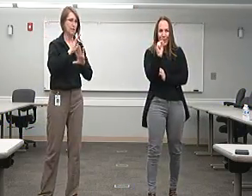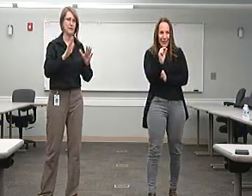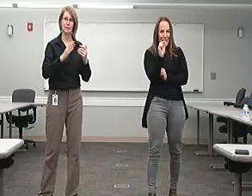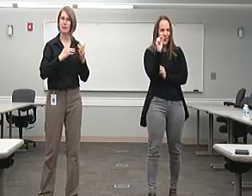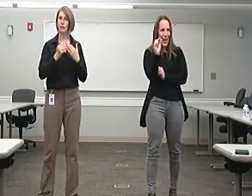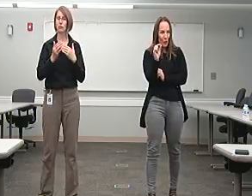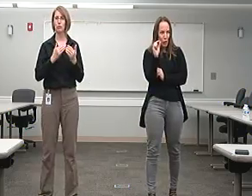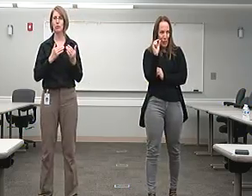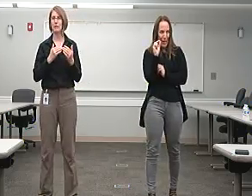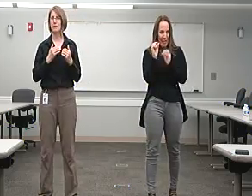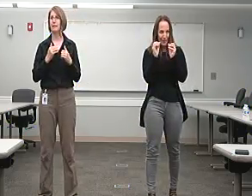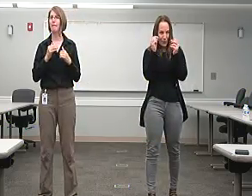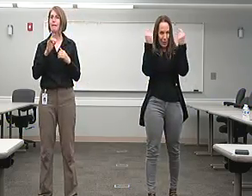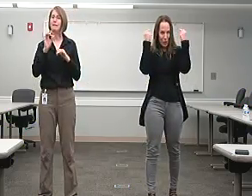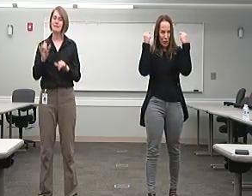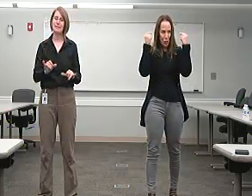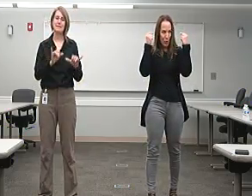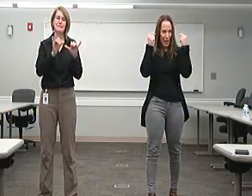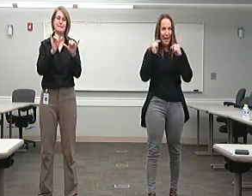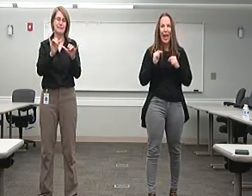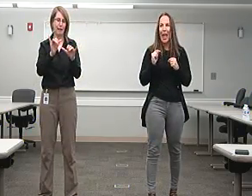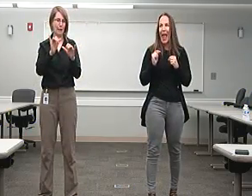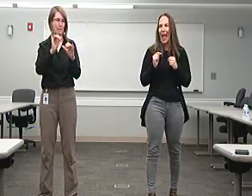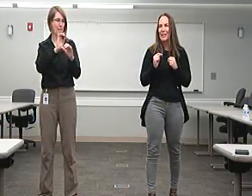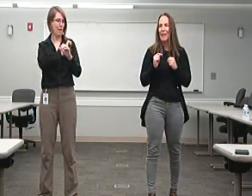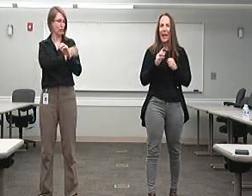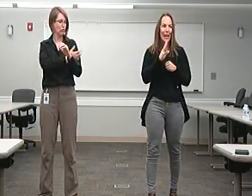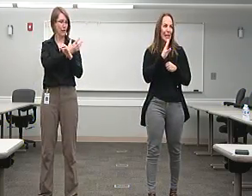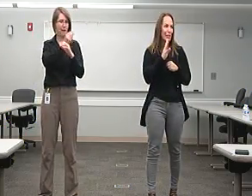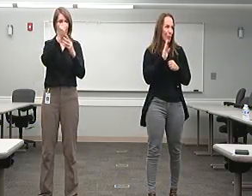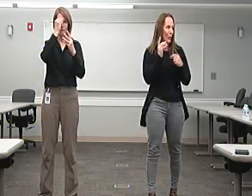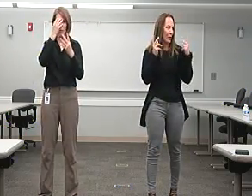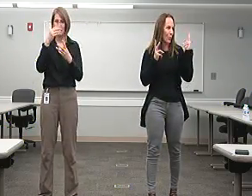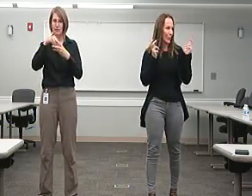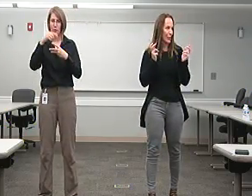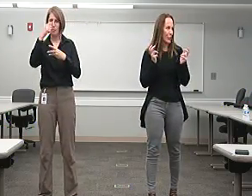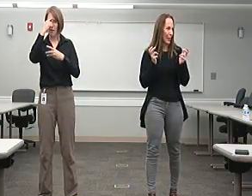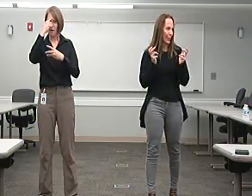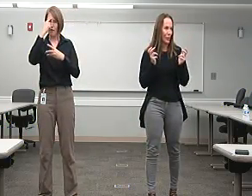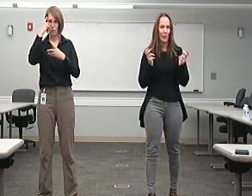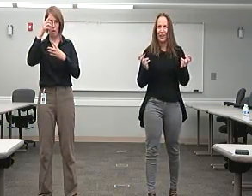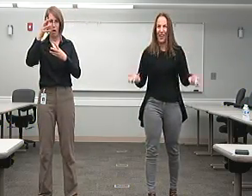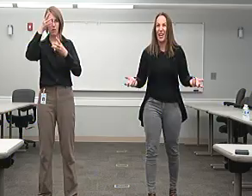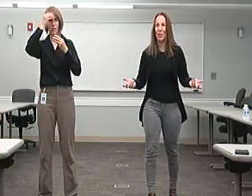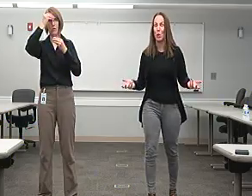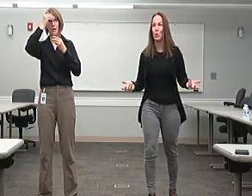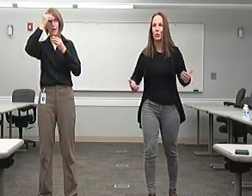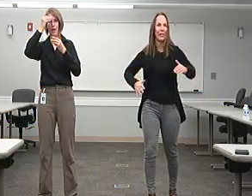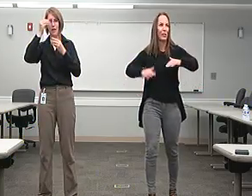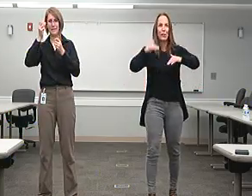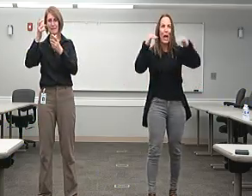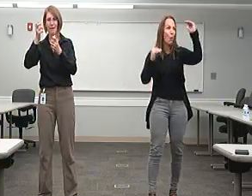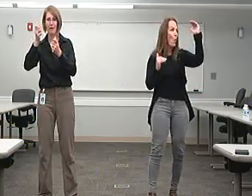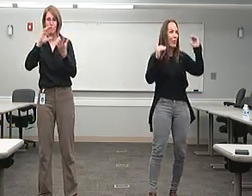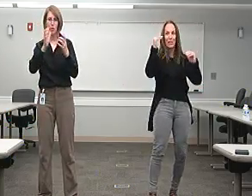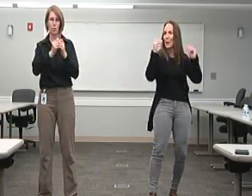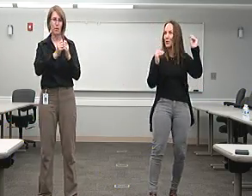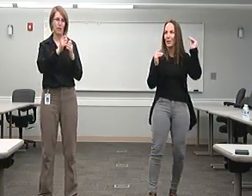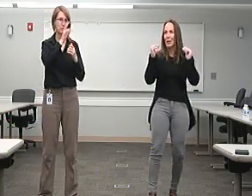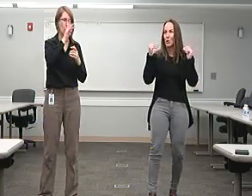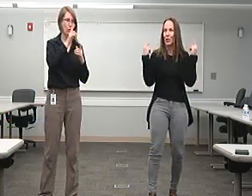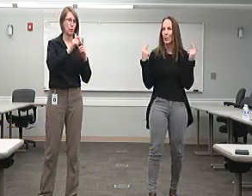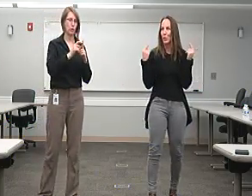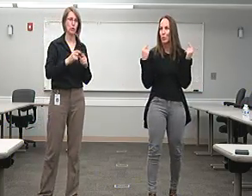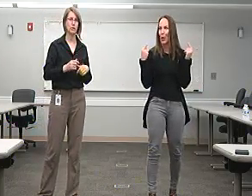energy and information in your brain as a spoken or listened to language. And I'm like, that is so cool. She's like, there's not one that's better than the other when it comes to your